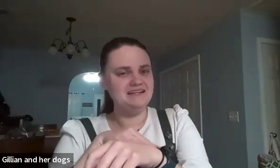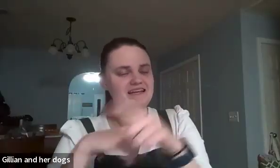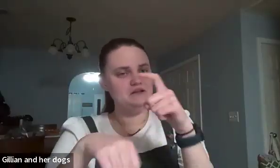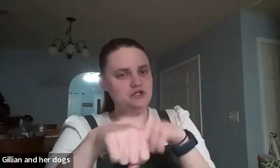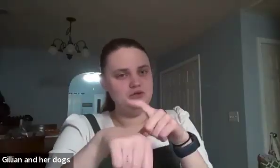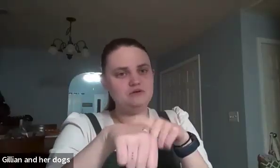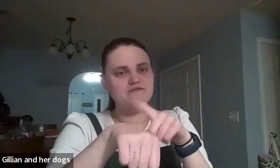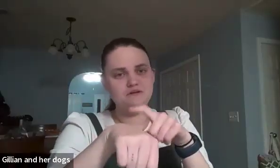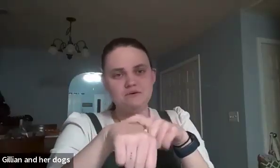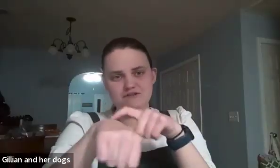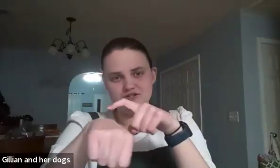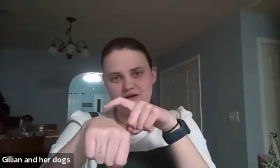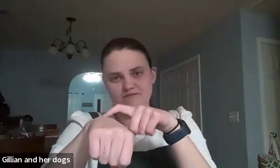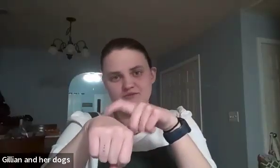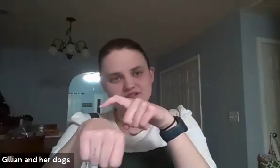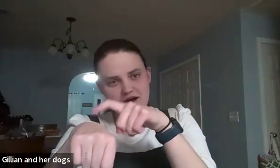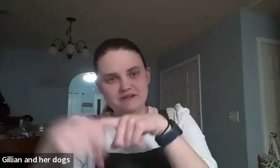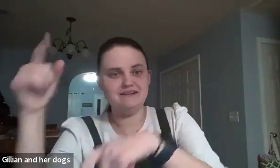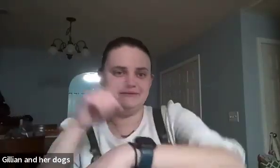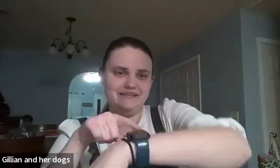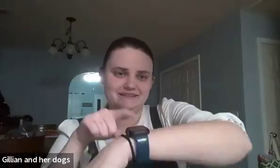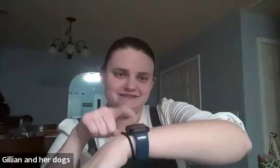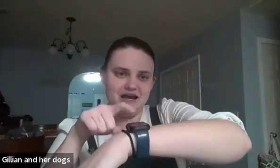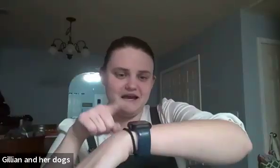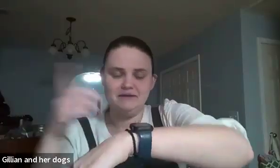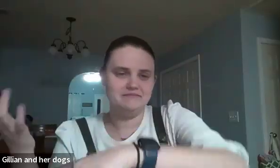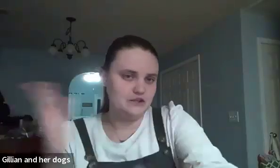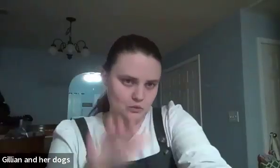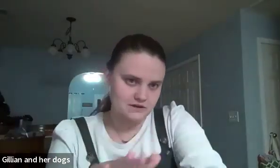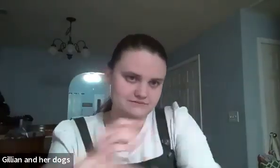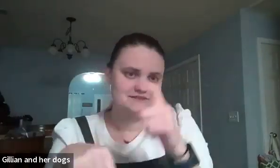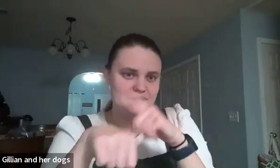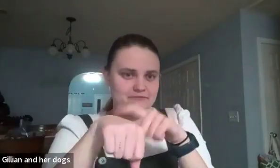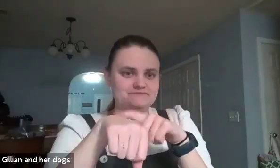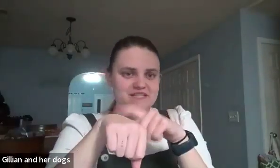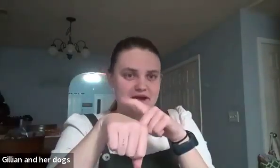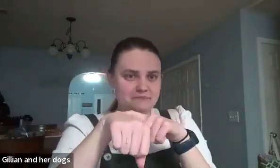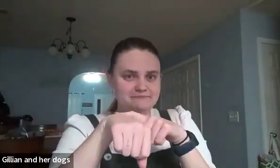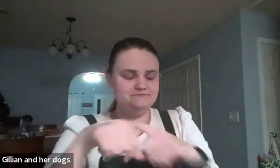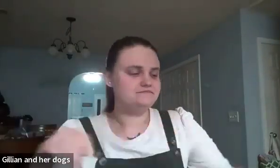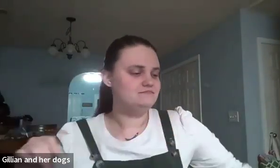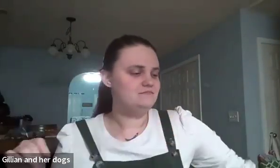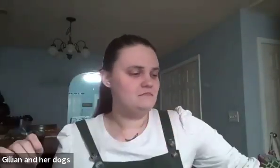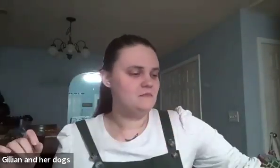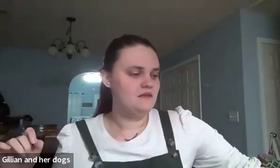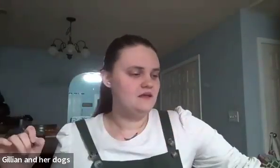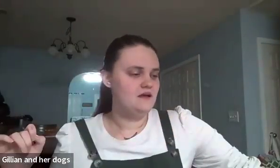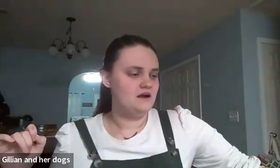hand, you can feel whatever's comfortable. Dominant, I mean, time, either one. So, time. All